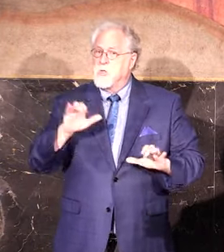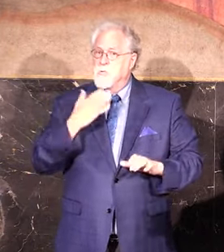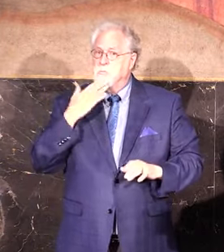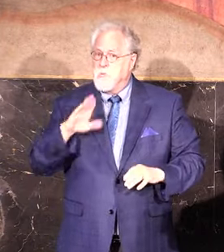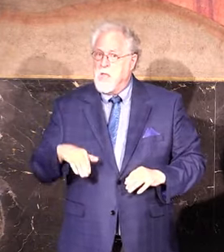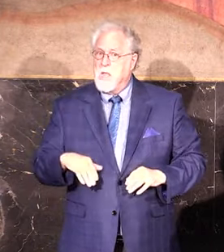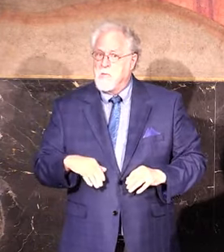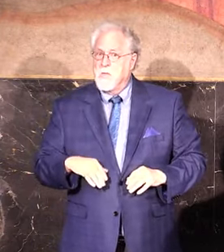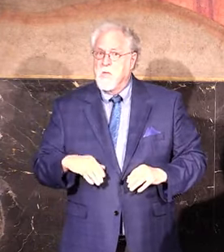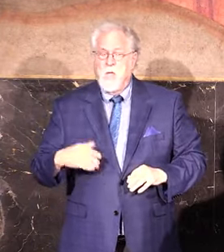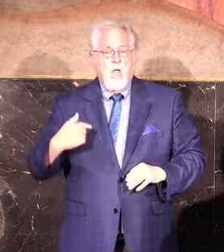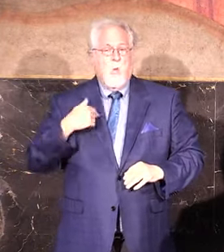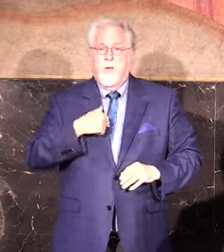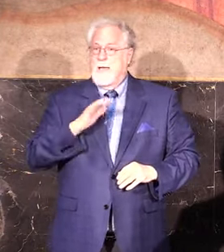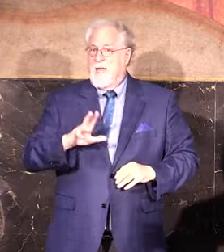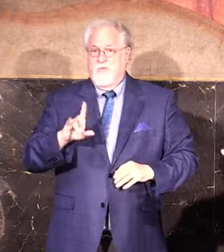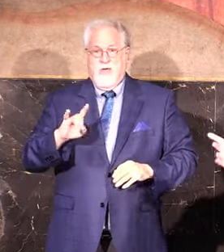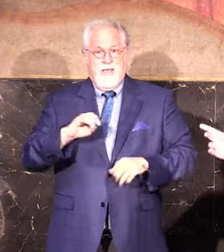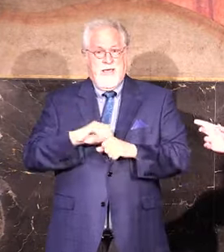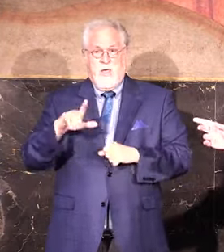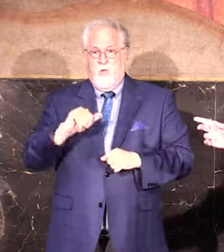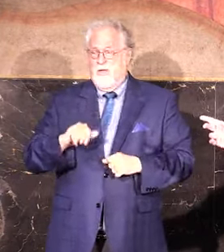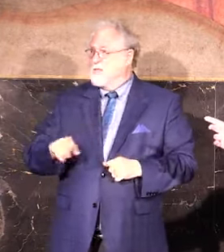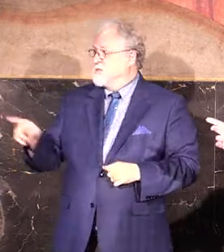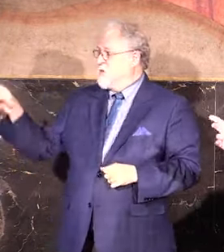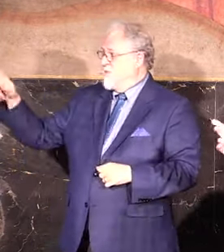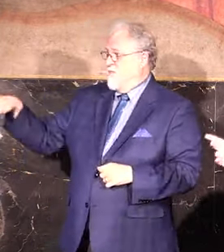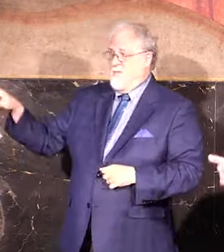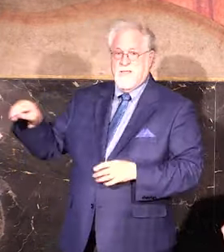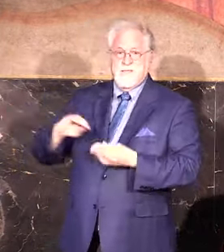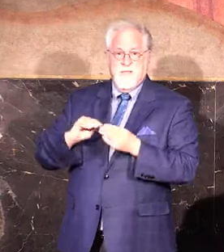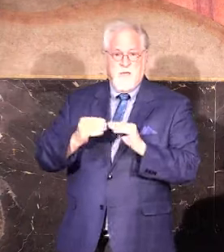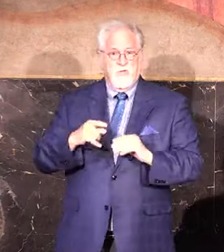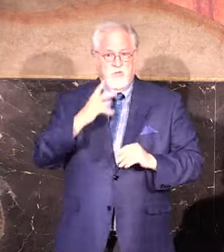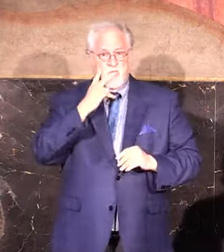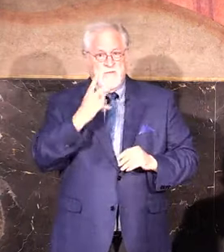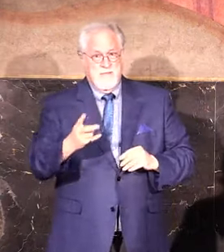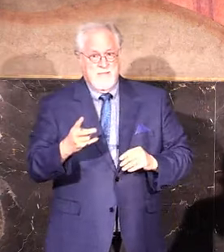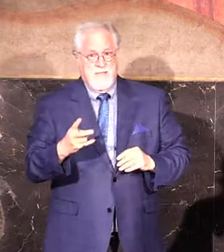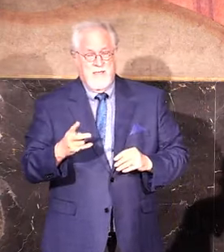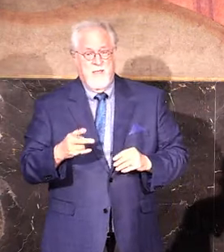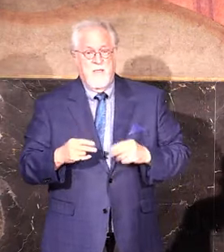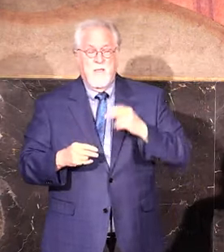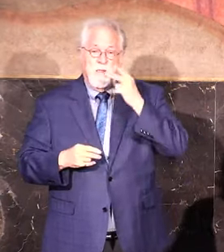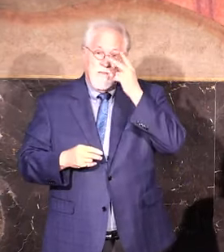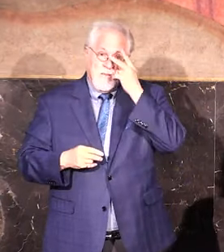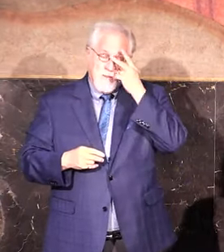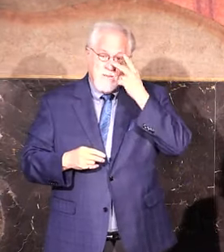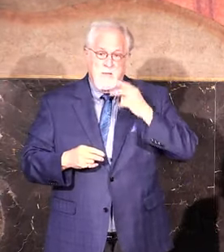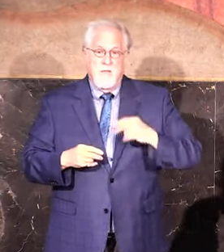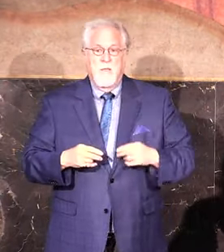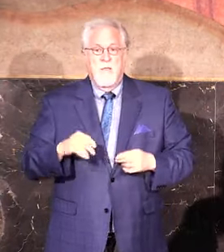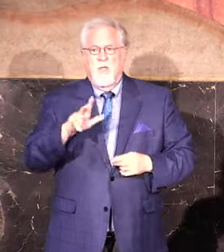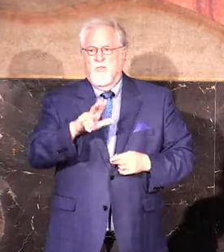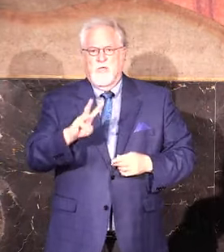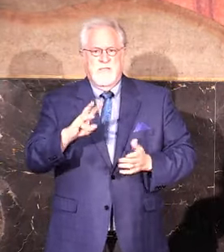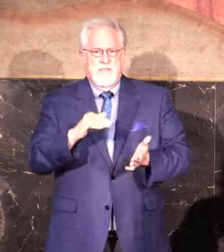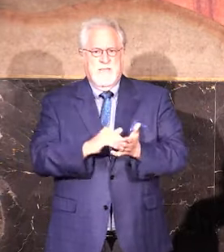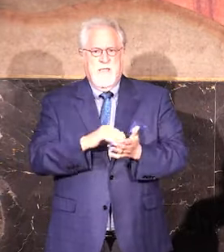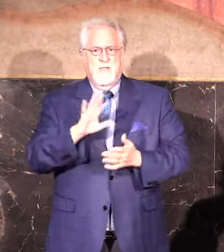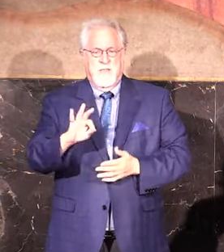never done that in Louisiana. So all of these numbers that you're seeing on the chart, the